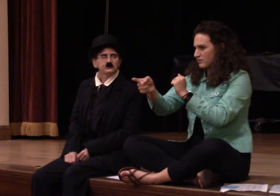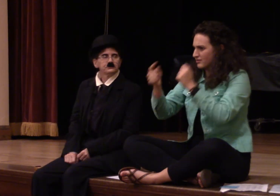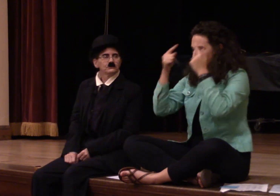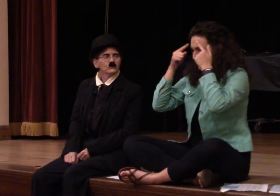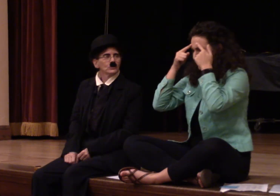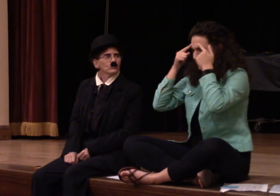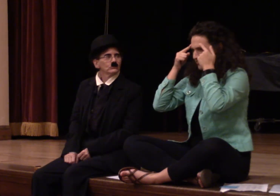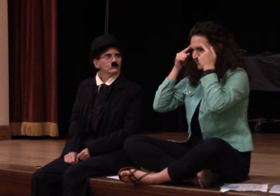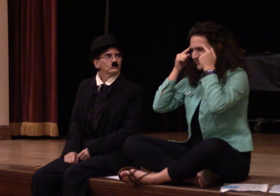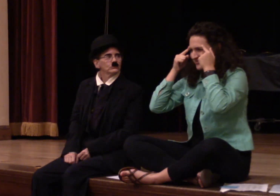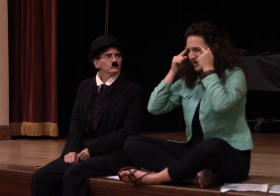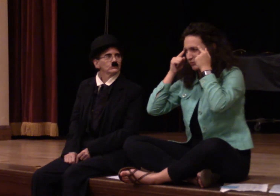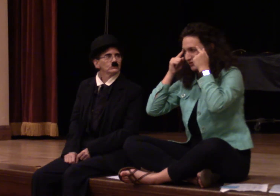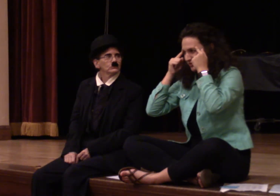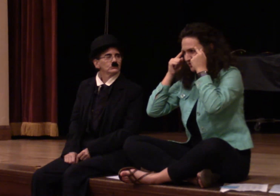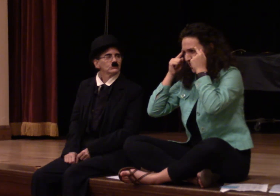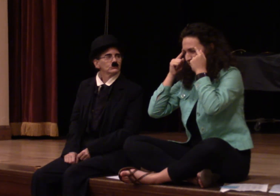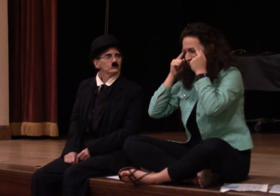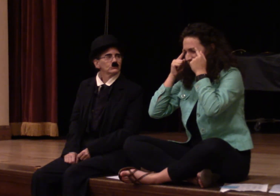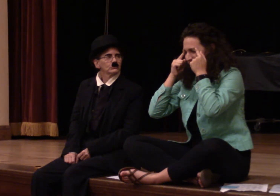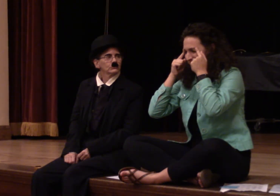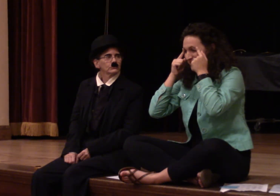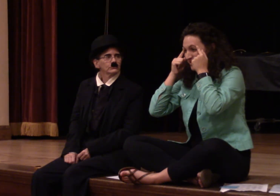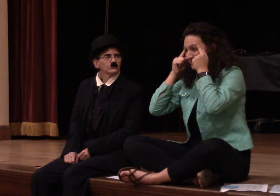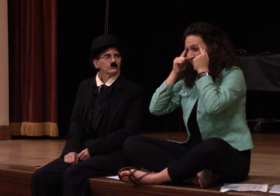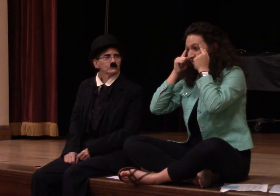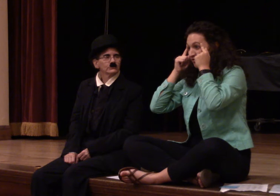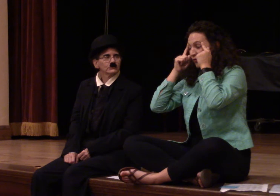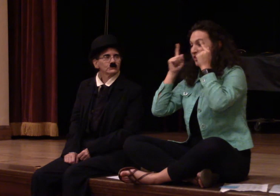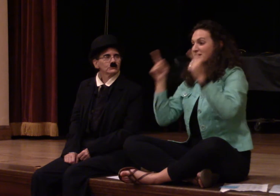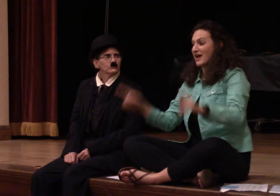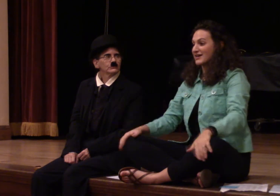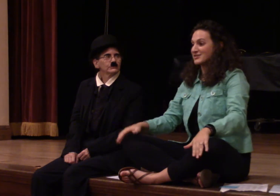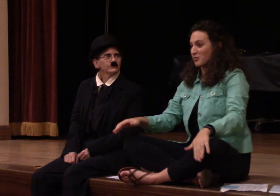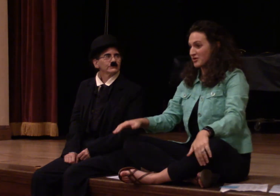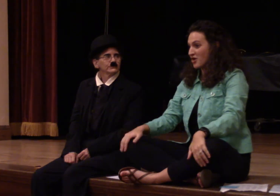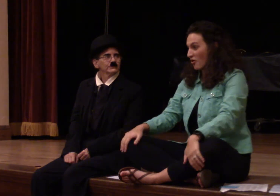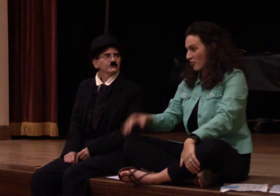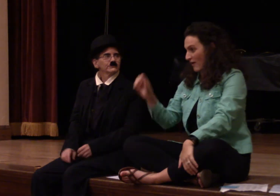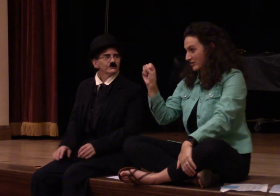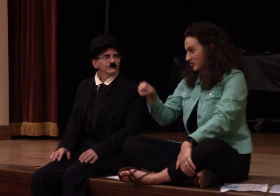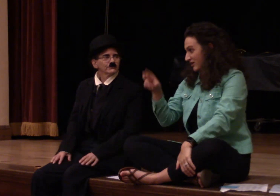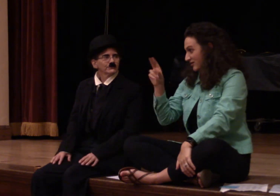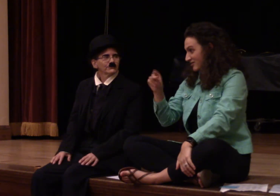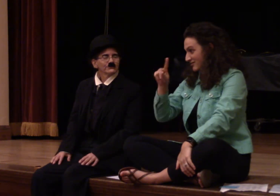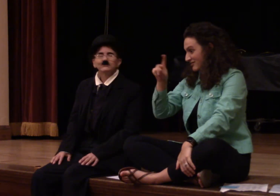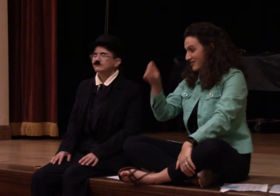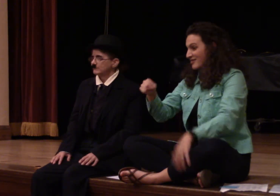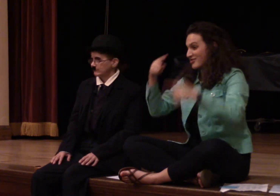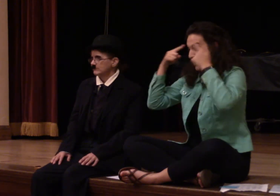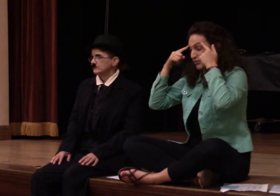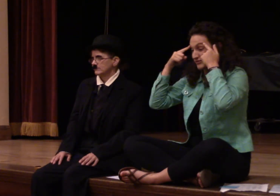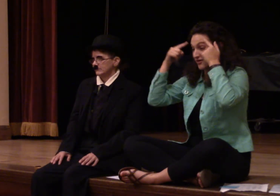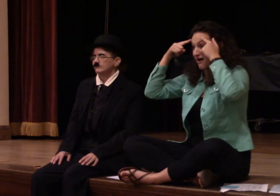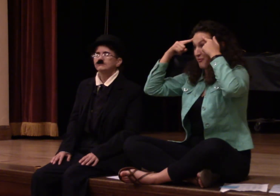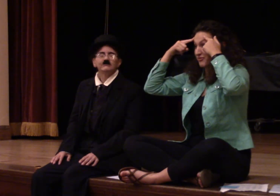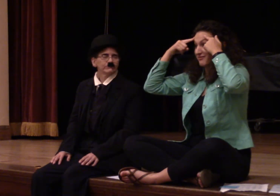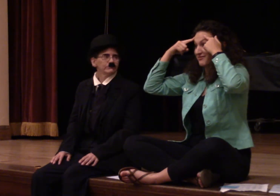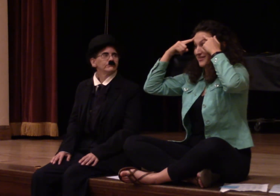Yeah, so those eyebrows are down. Now for a yes or no question, your eyebrows are up.